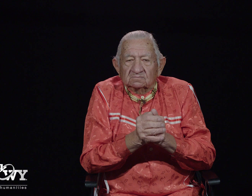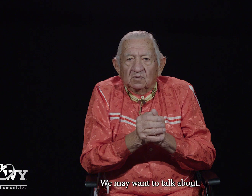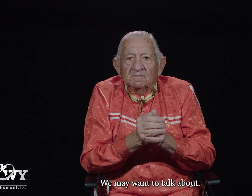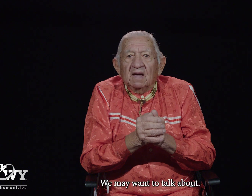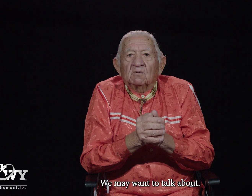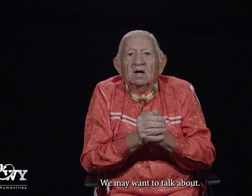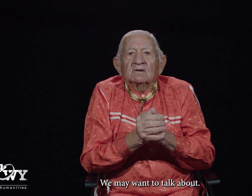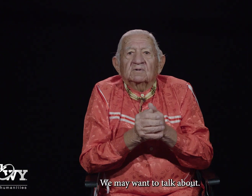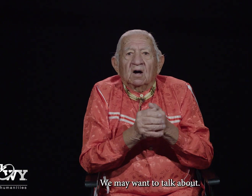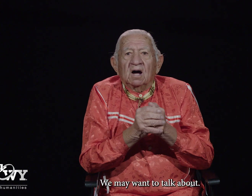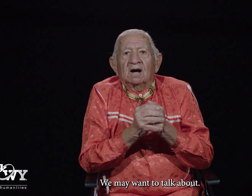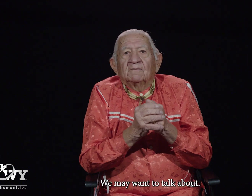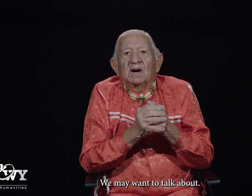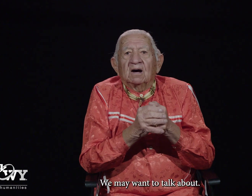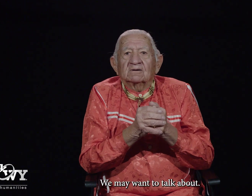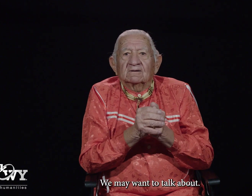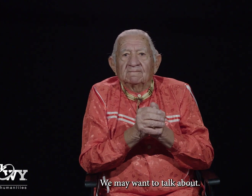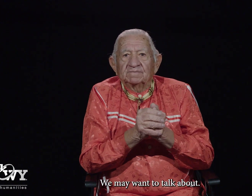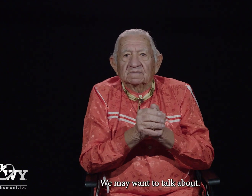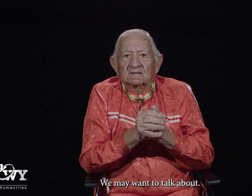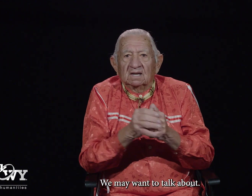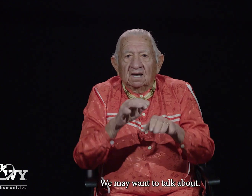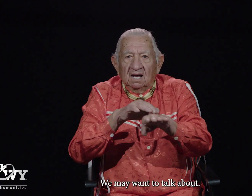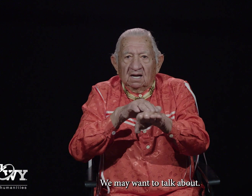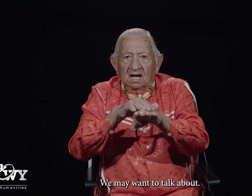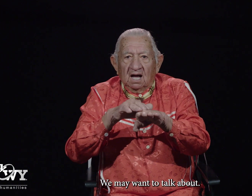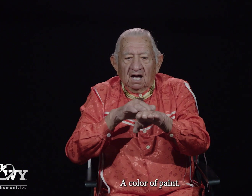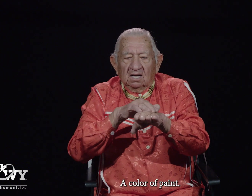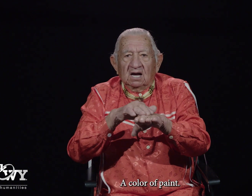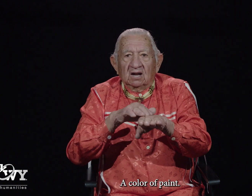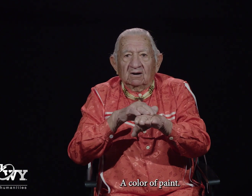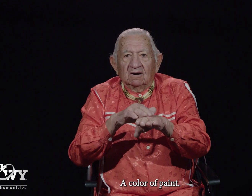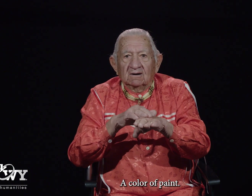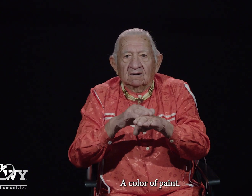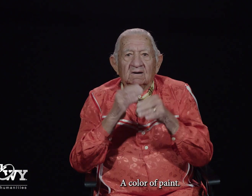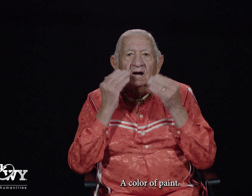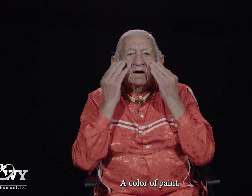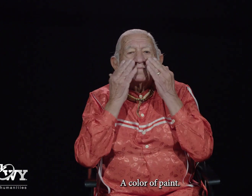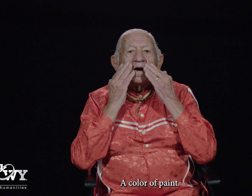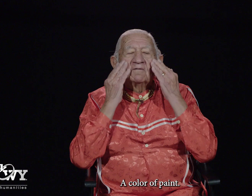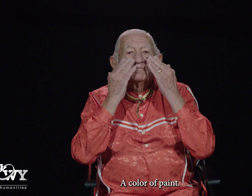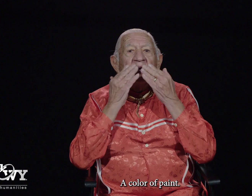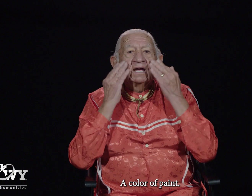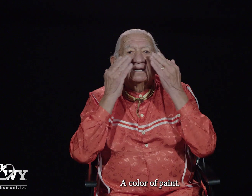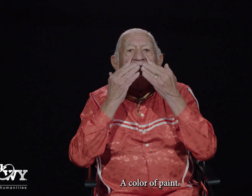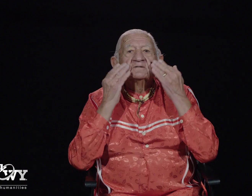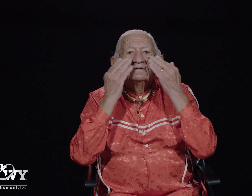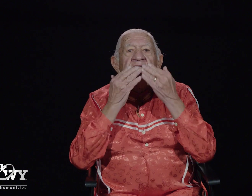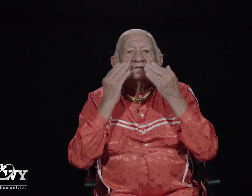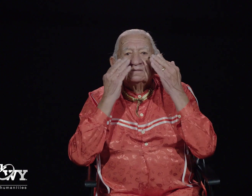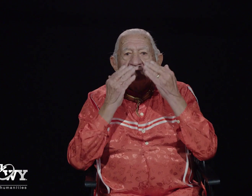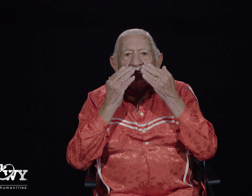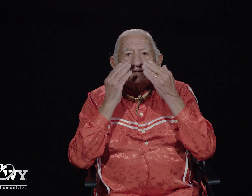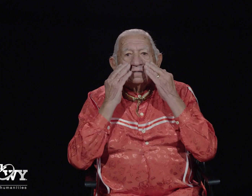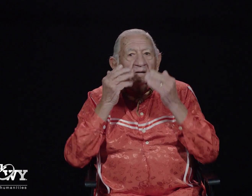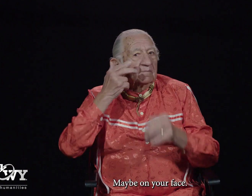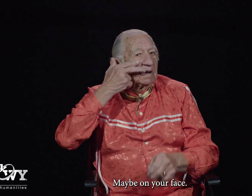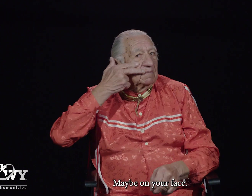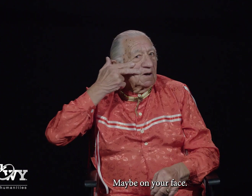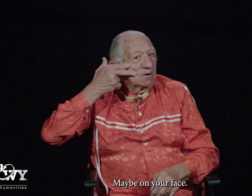We may want to talk about a color of paint, maybe on